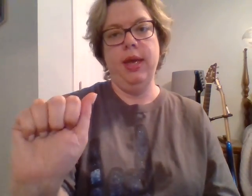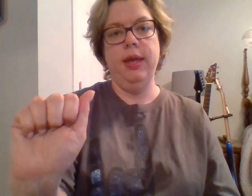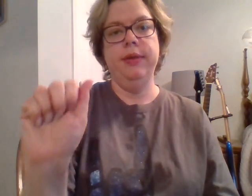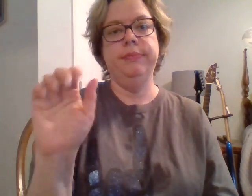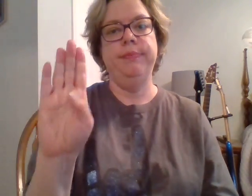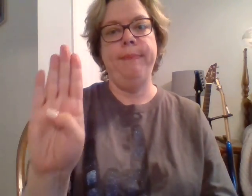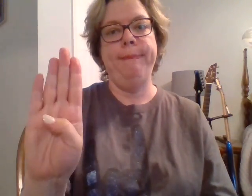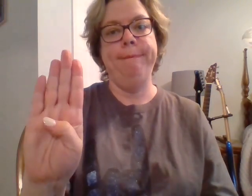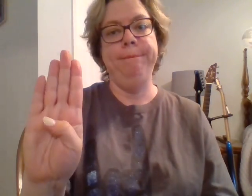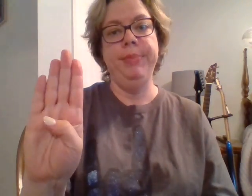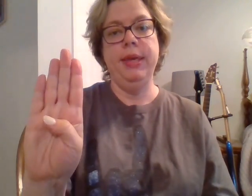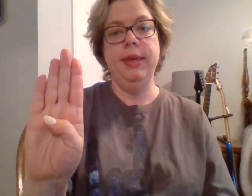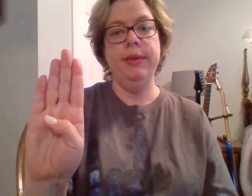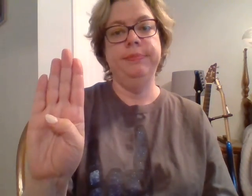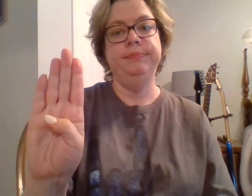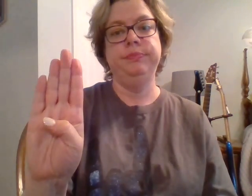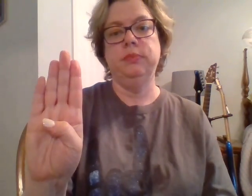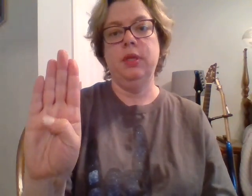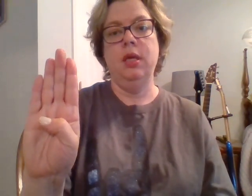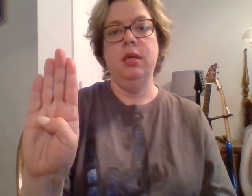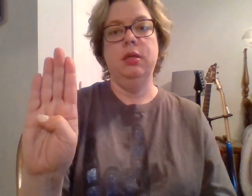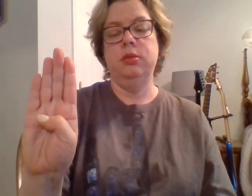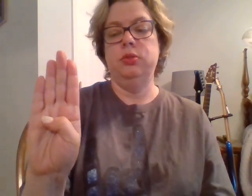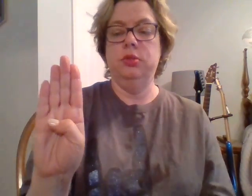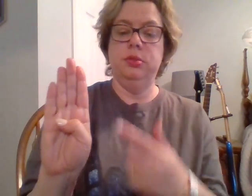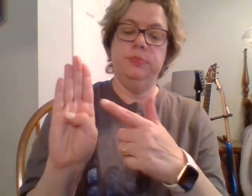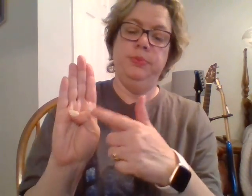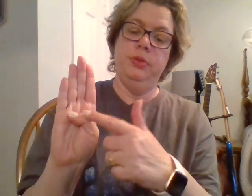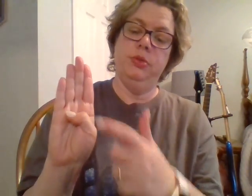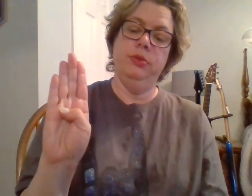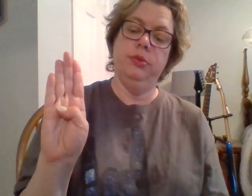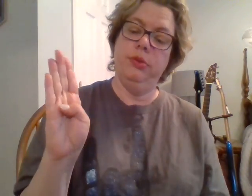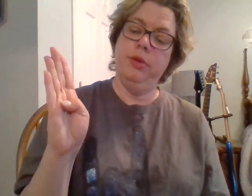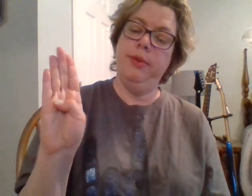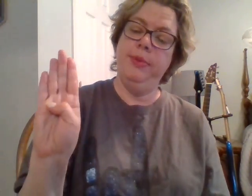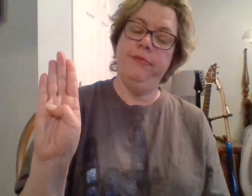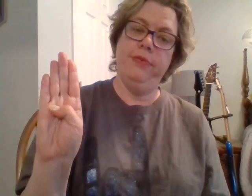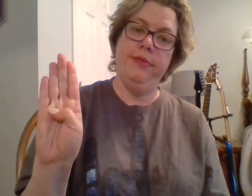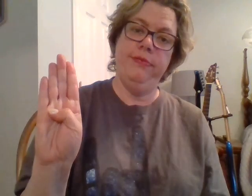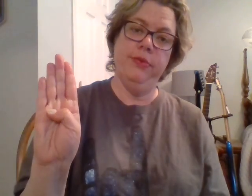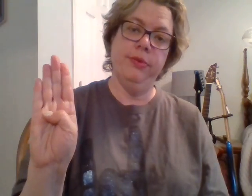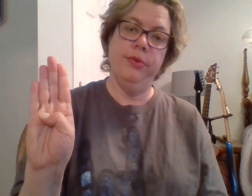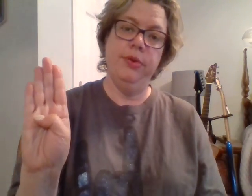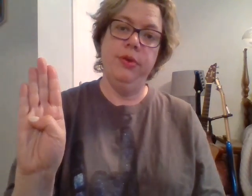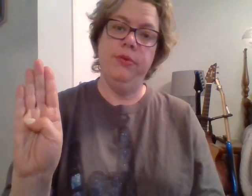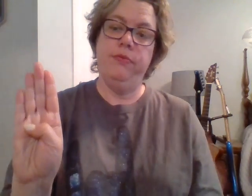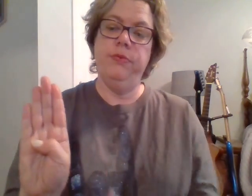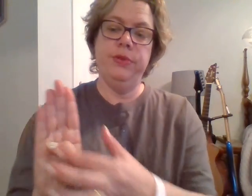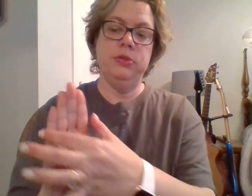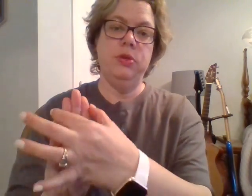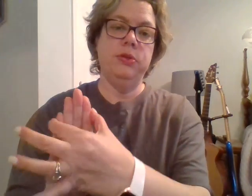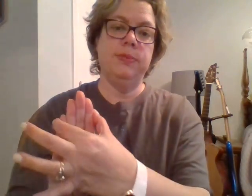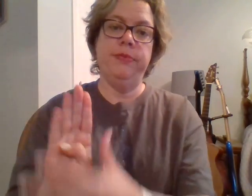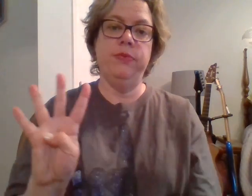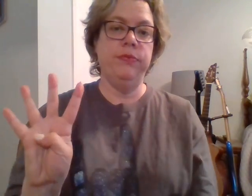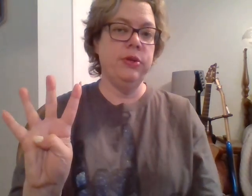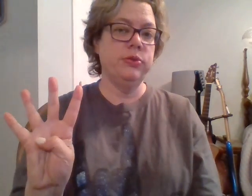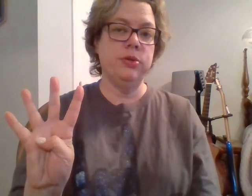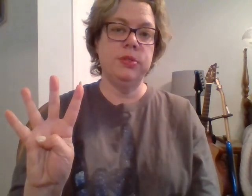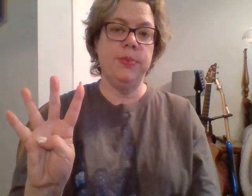A, B, just put your thumb in front of your four fingers. You notice my four fingers aren't spread